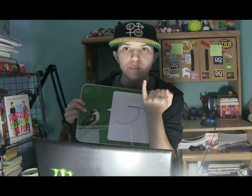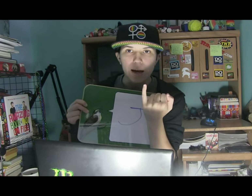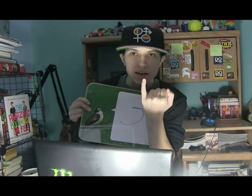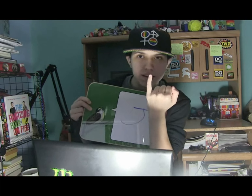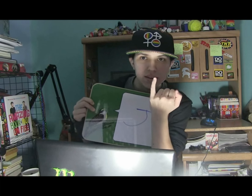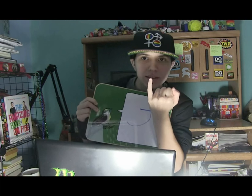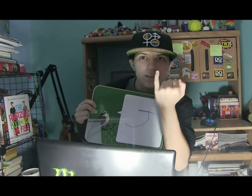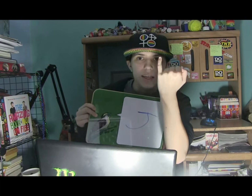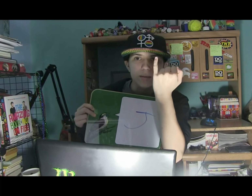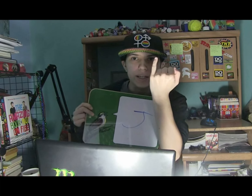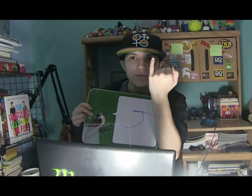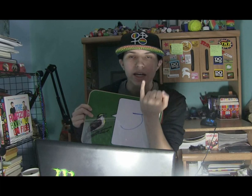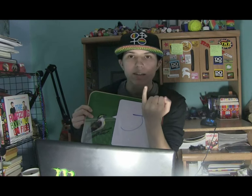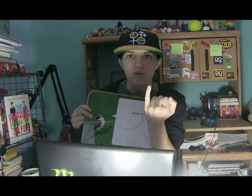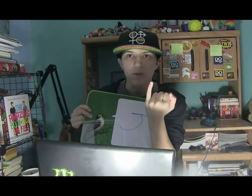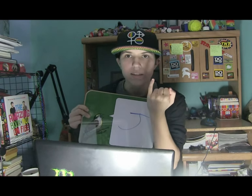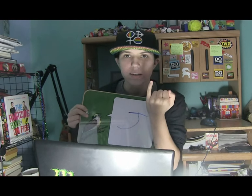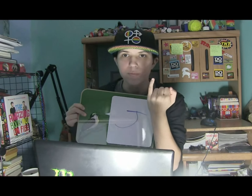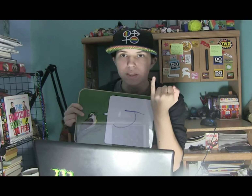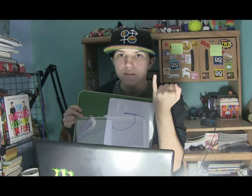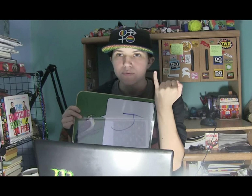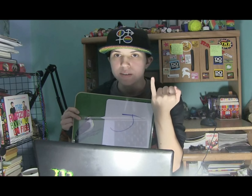back. Like the back of your hand is going to be facing.